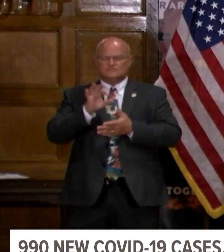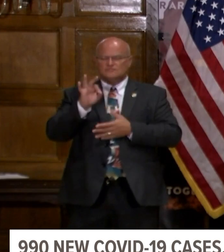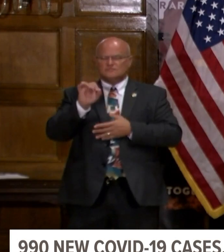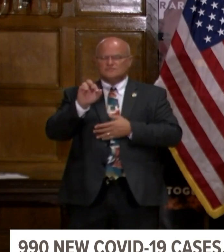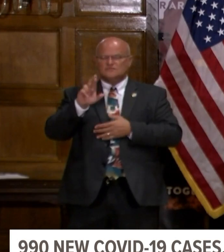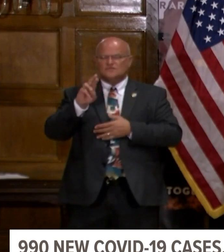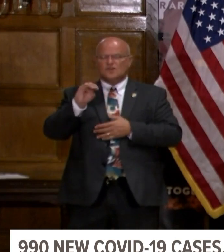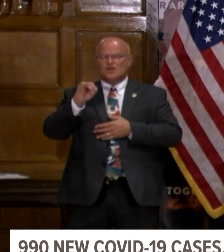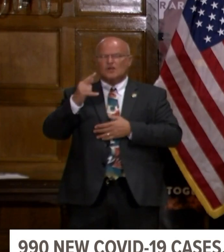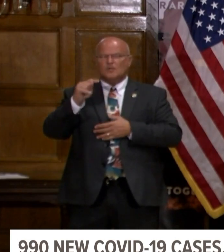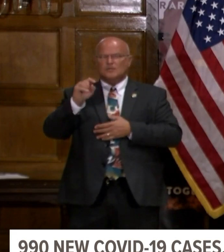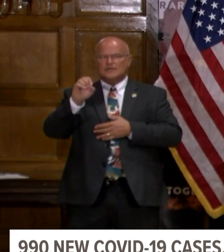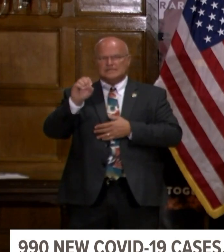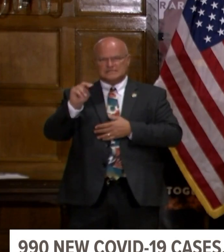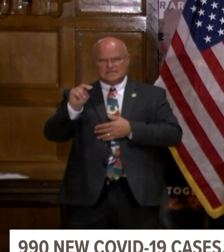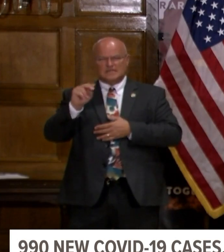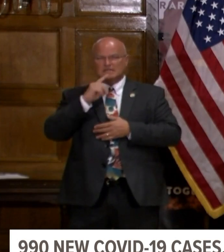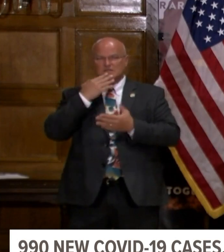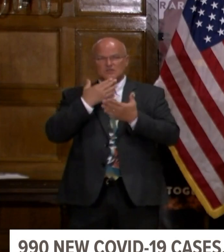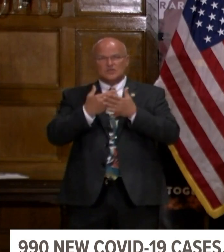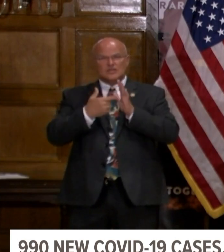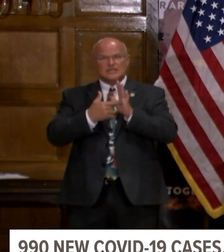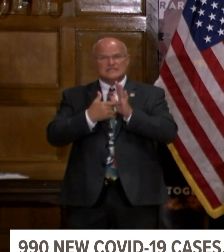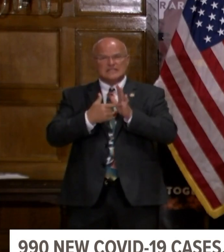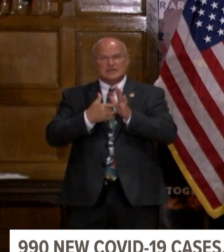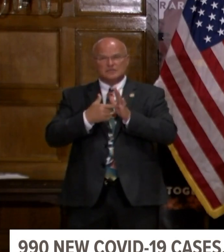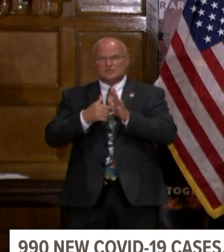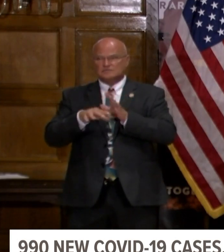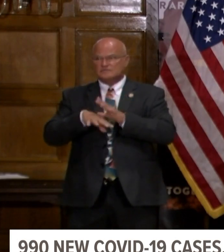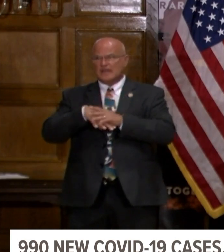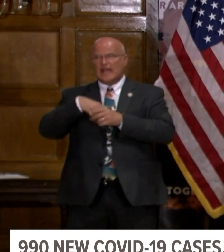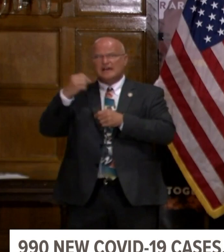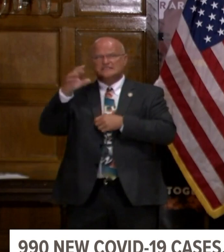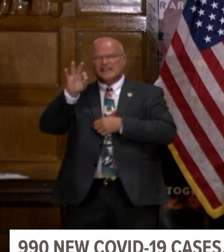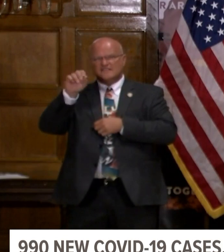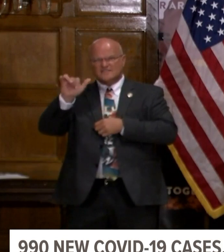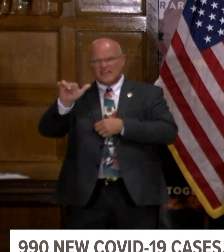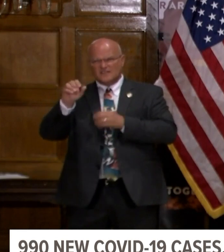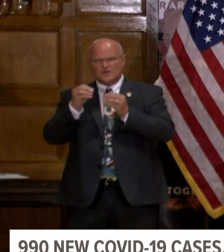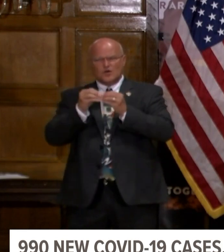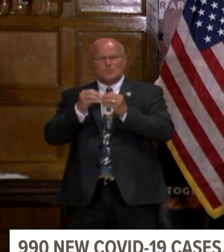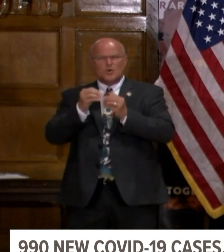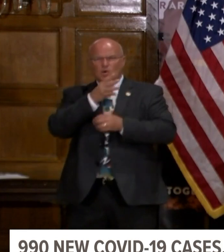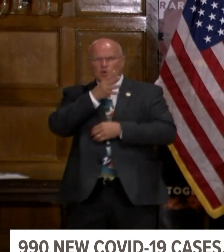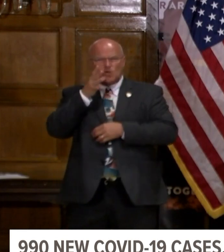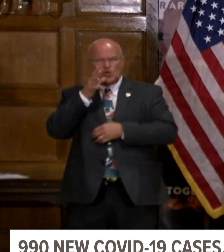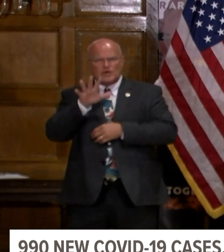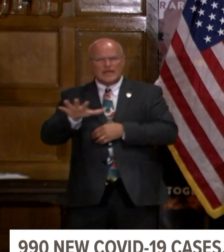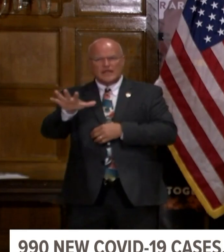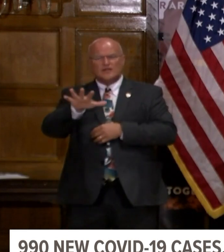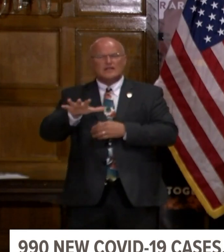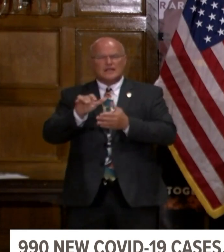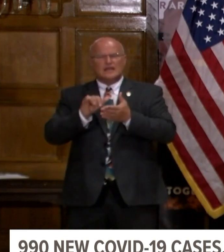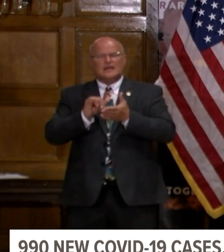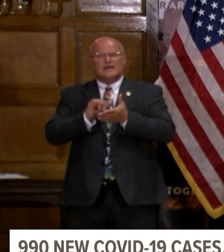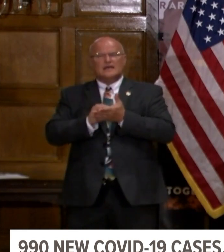Farmington's is a good example of outside of Fayetteville in a more rural environment